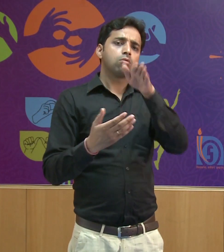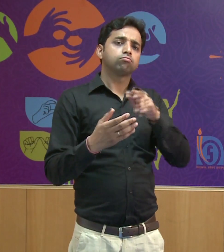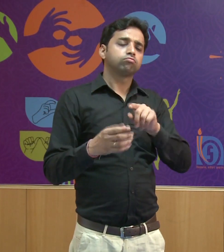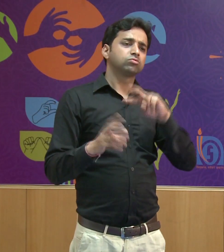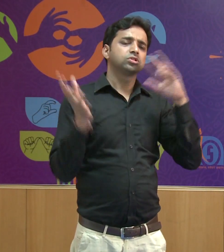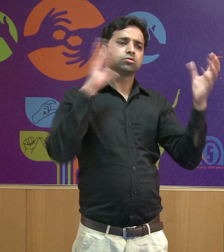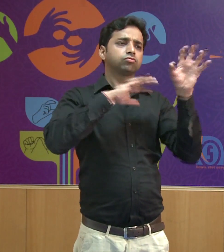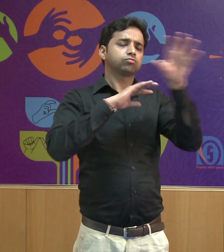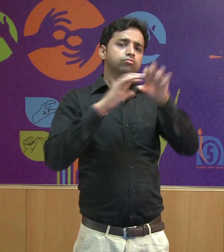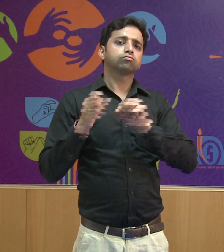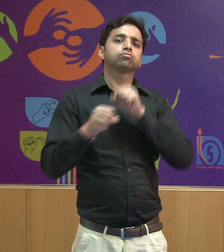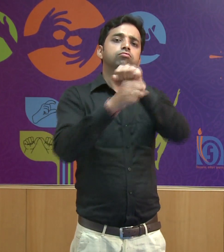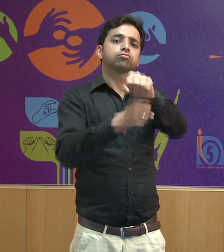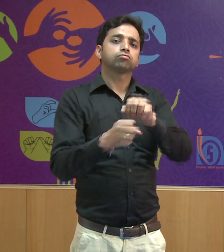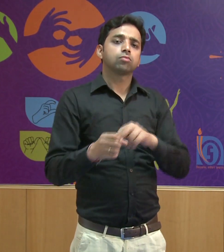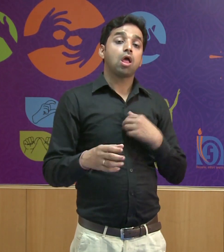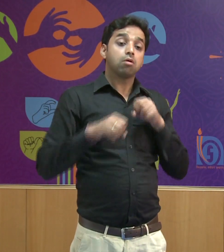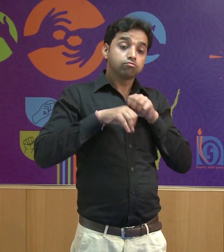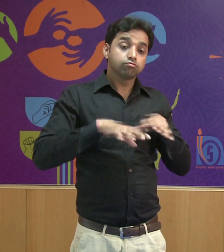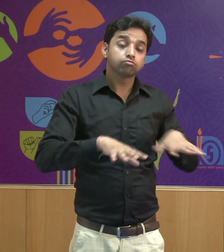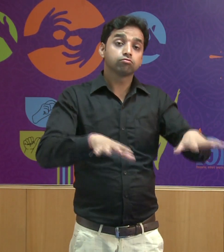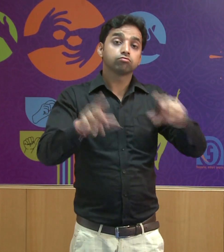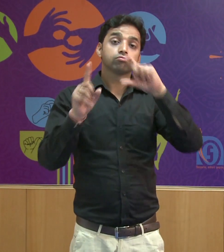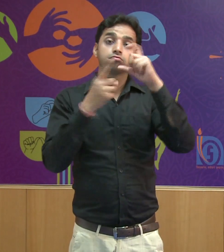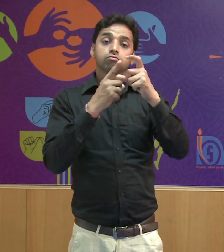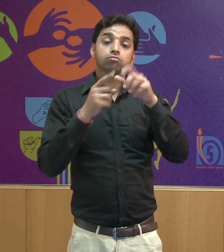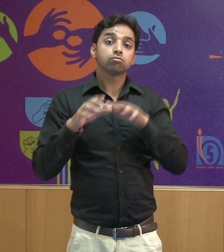country for the spread of their culture.